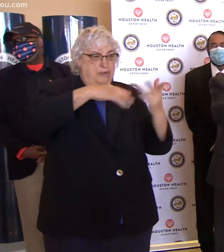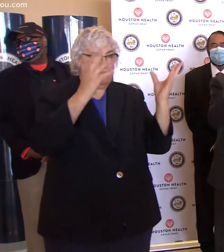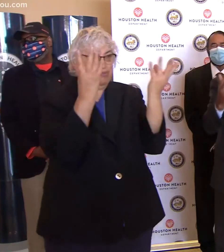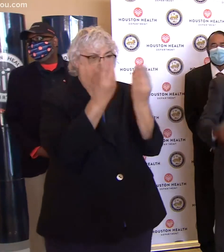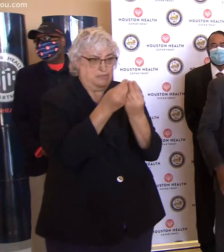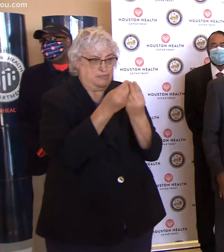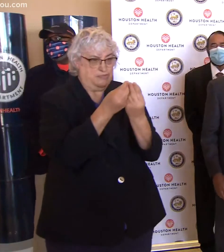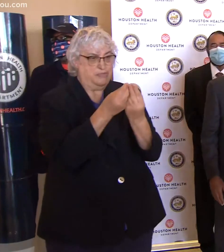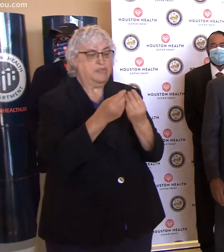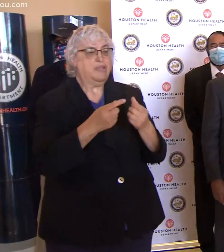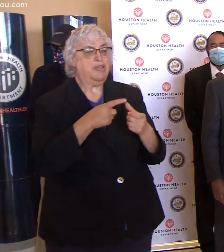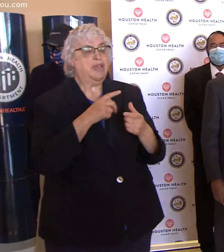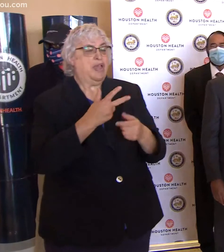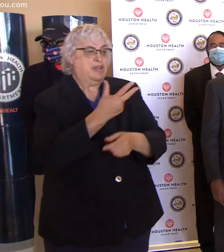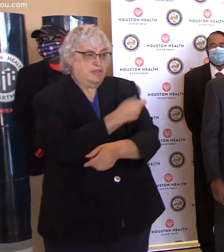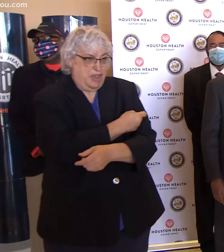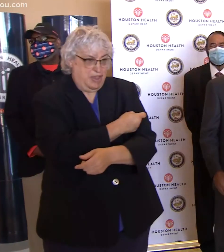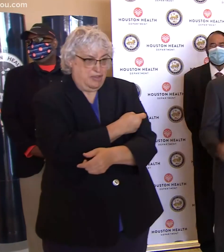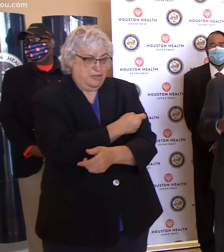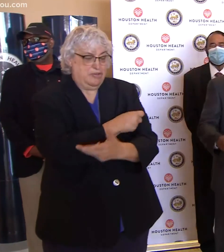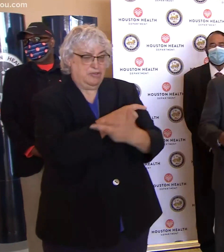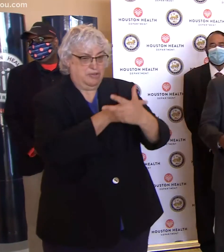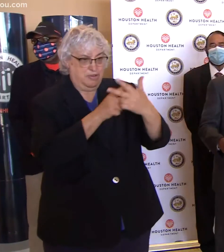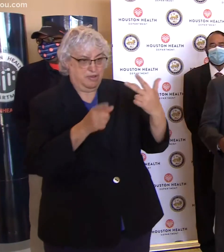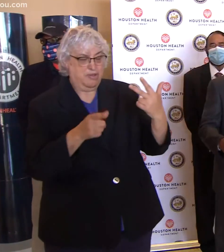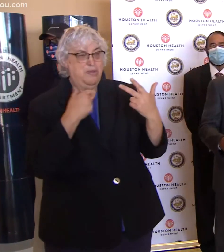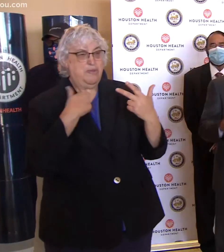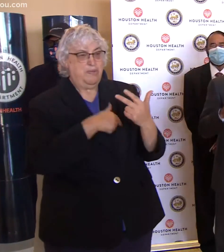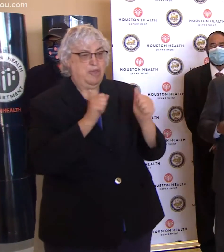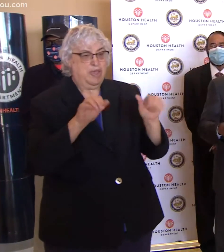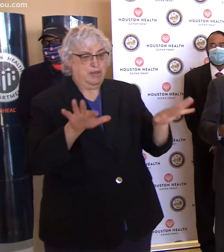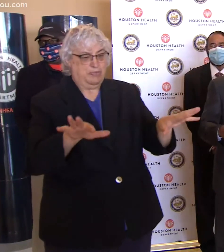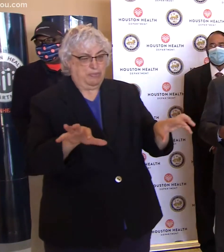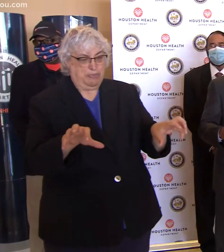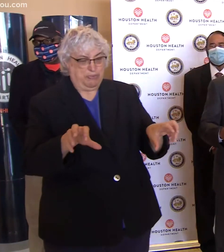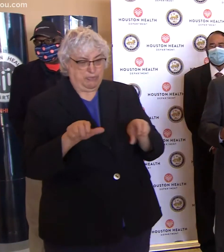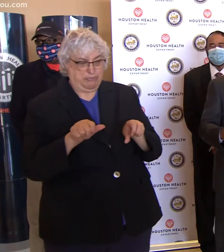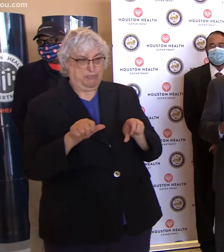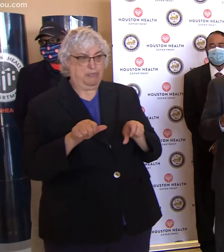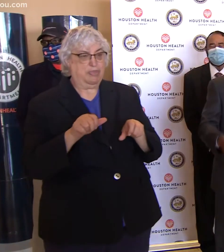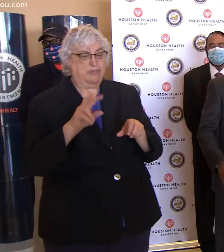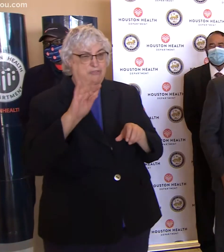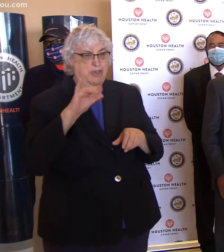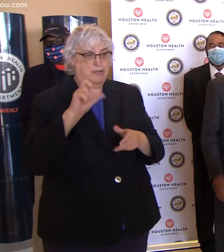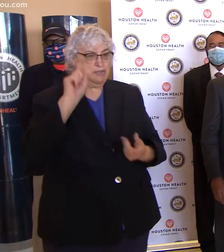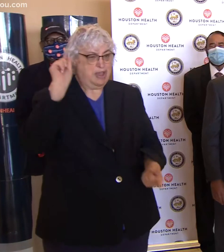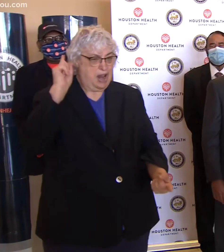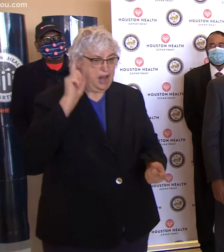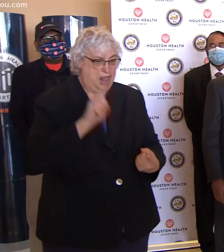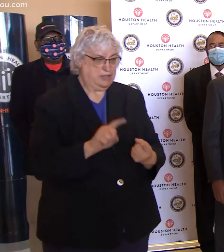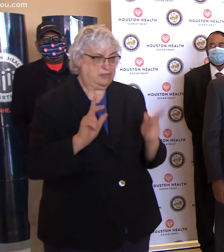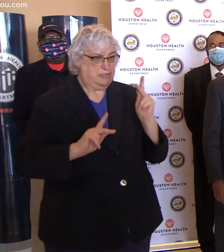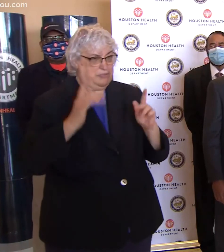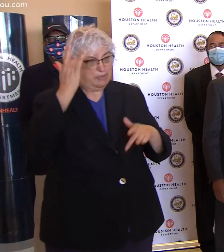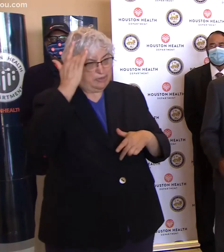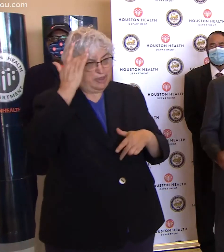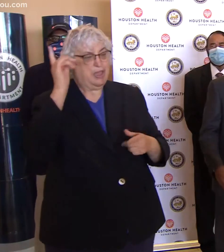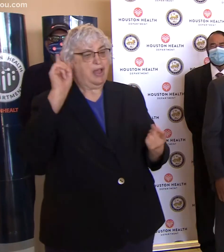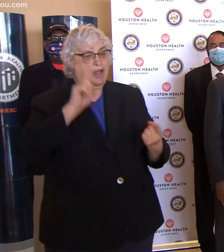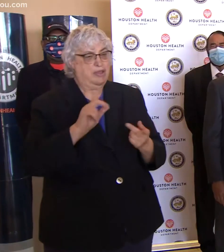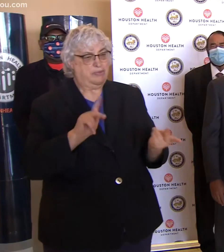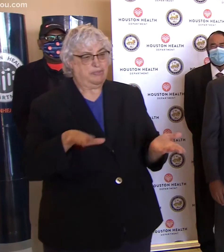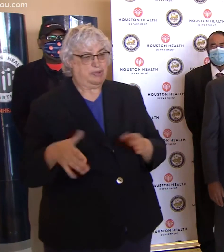then take the vaccine, then we can arrest this virus, blunt its progression, and then we'll be in better shape. I